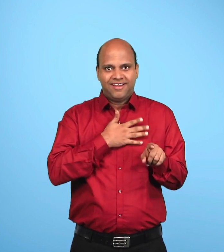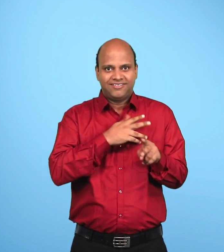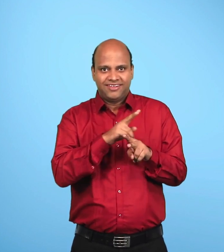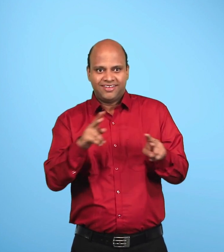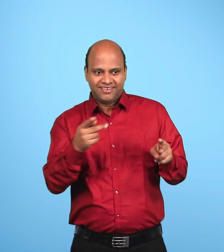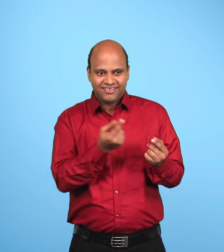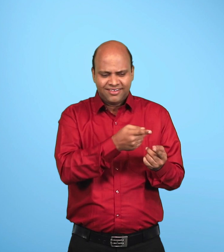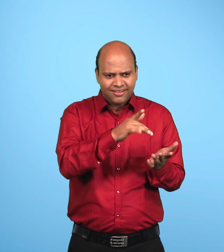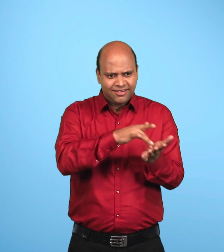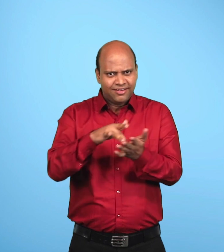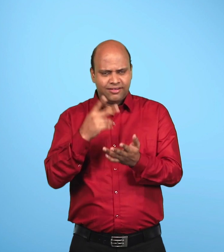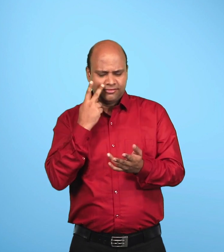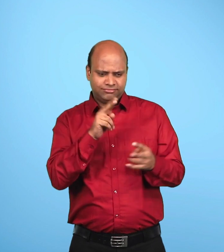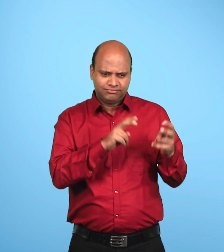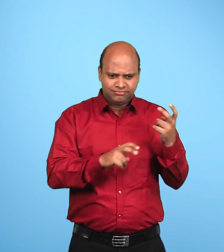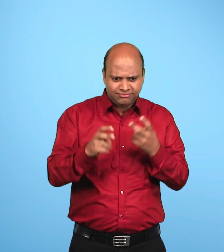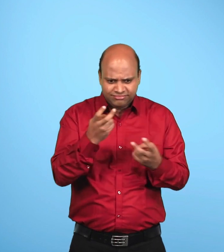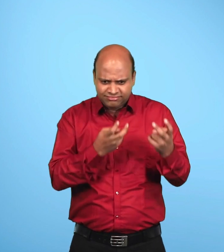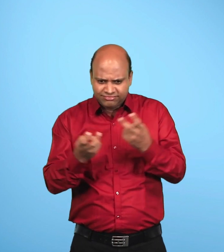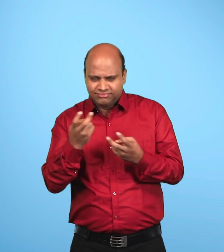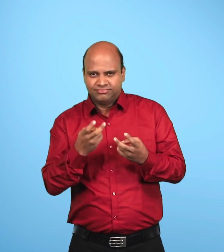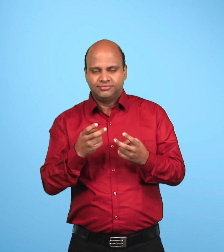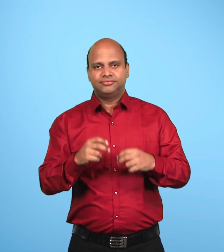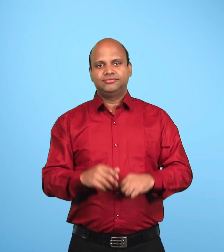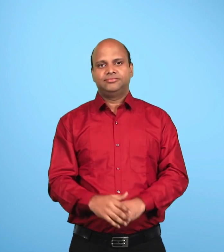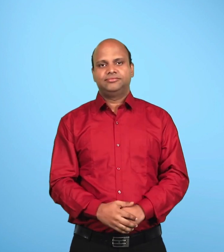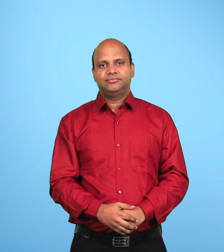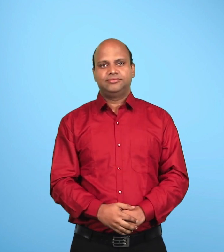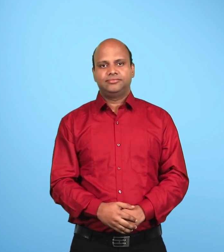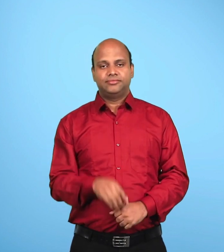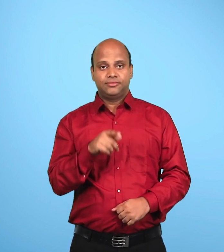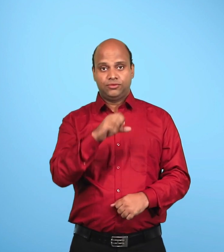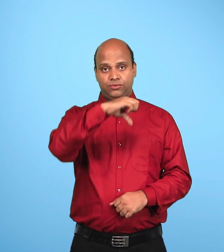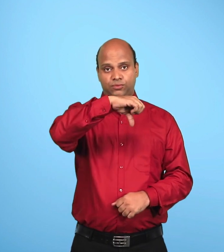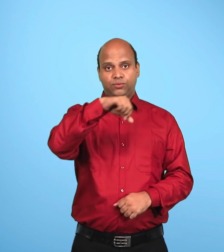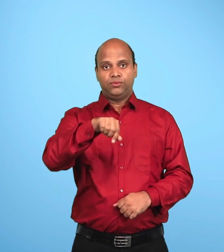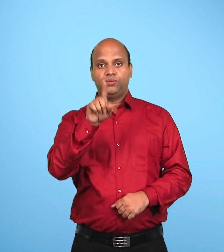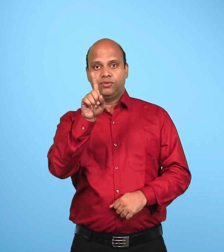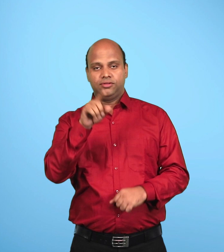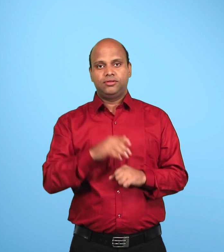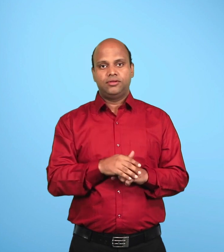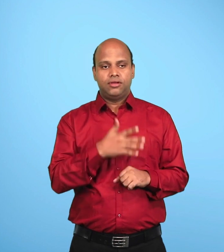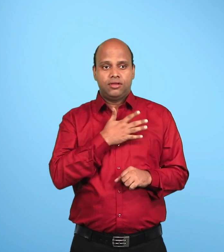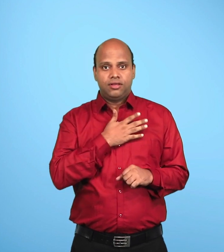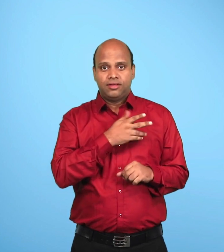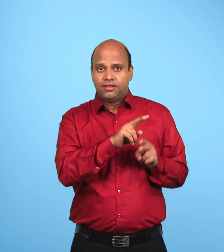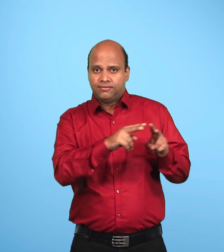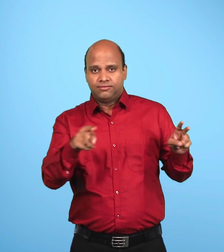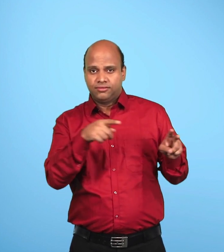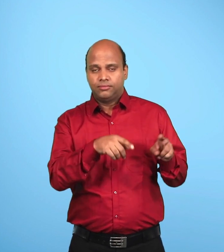Figure 9.1 shows search for living organisms. 9.1. Organisms and the